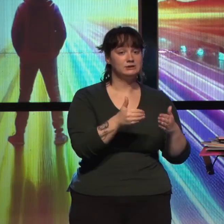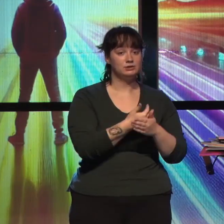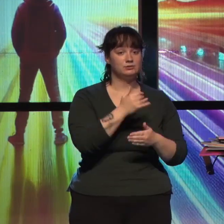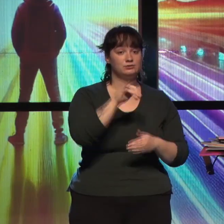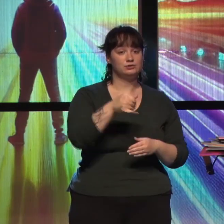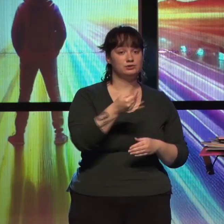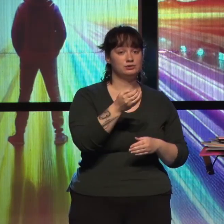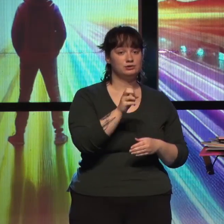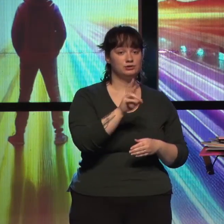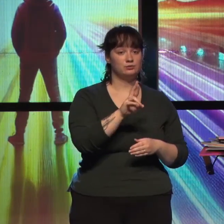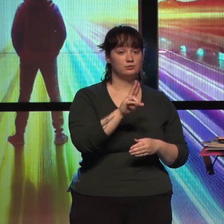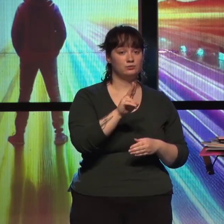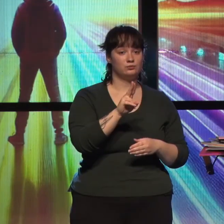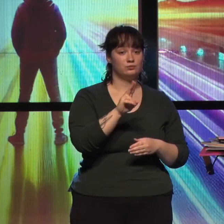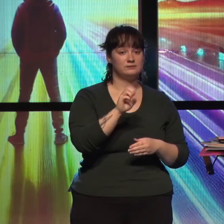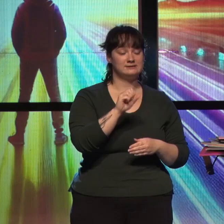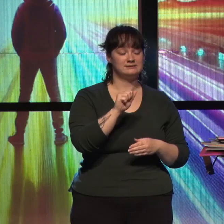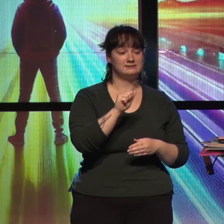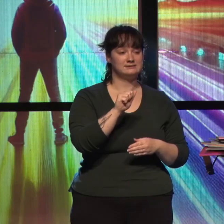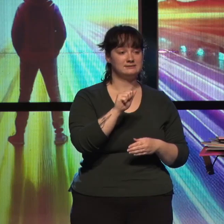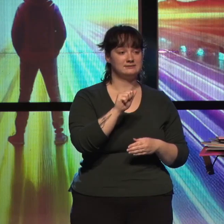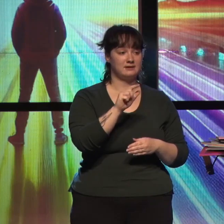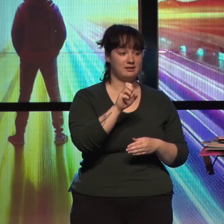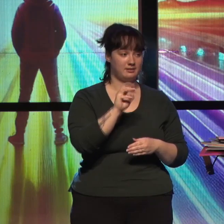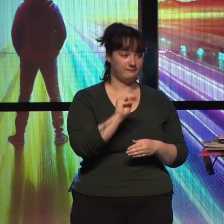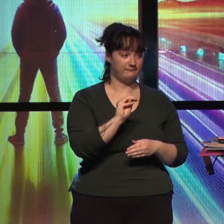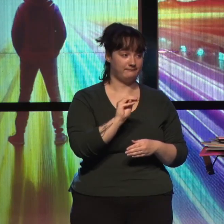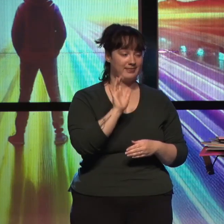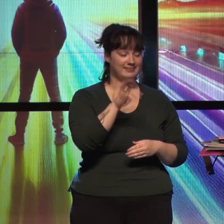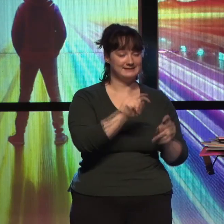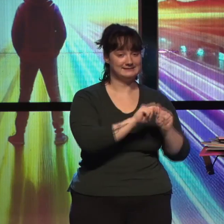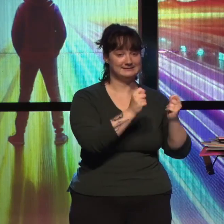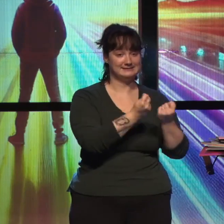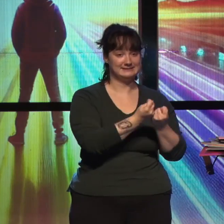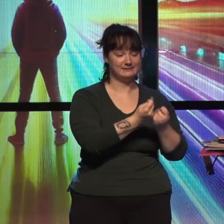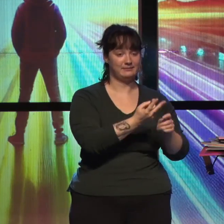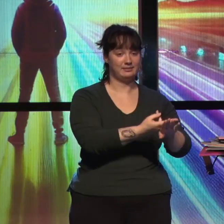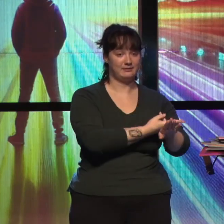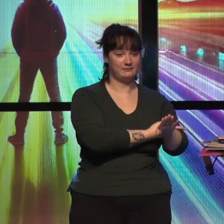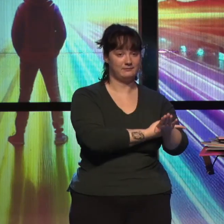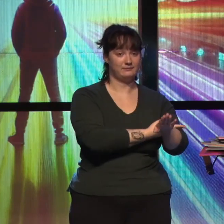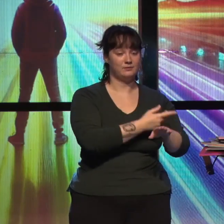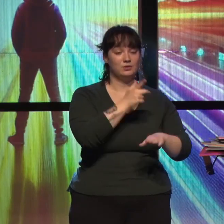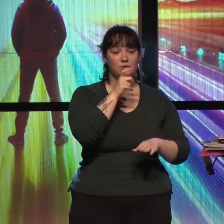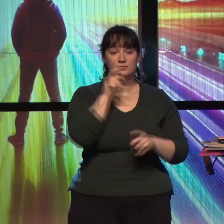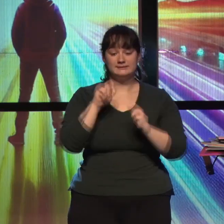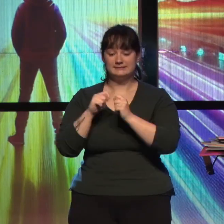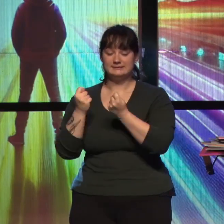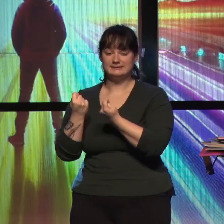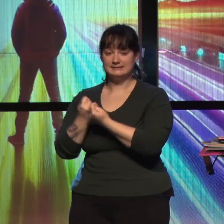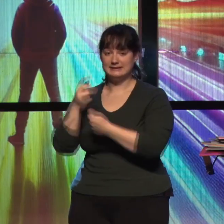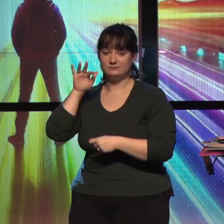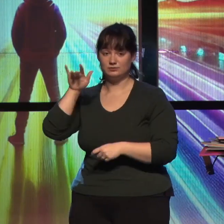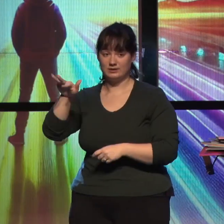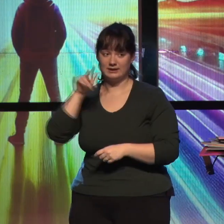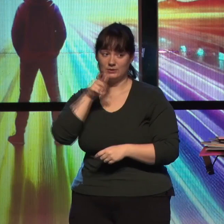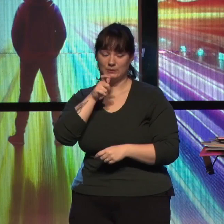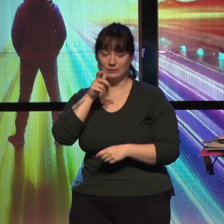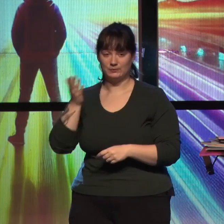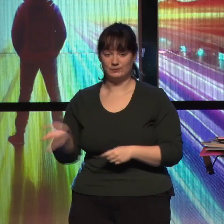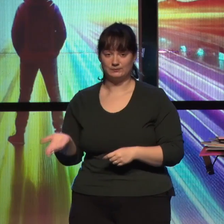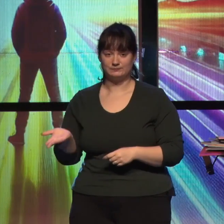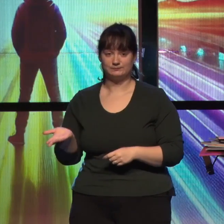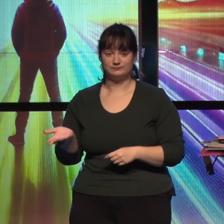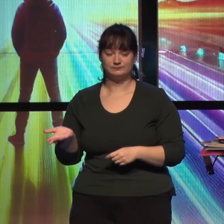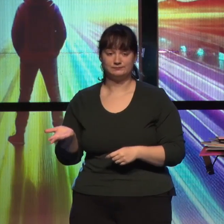playing ground. That's their stomping ground, okay? That's Team Lamb. Now, who's Team Dragon? Okay, and this is where we want to focus in on for the